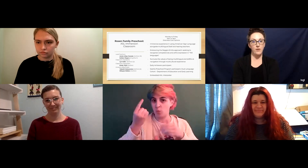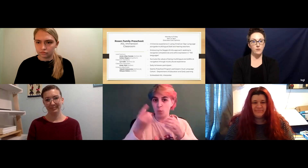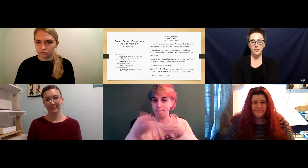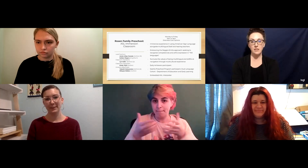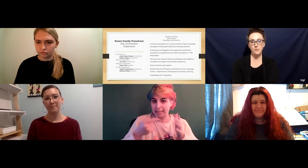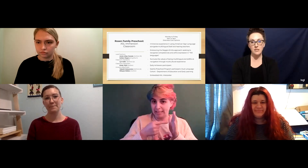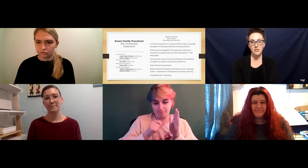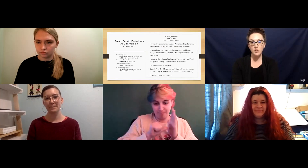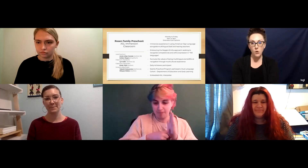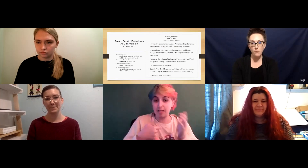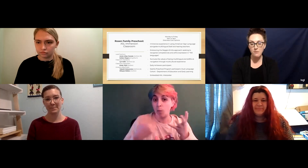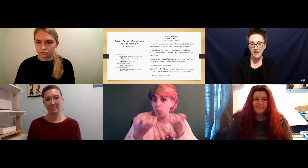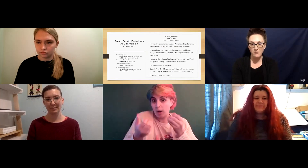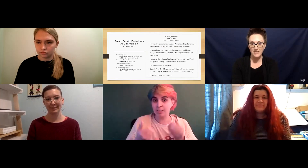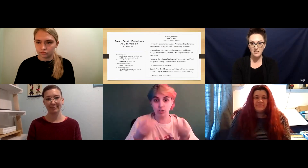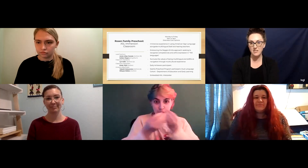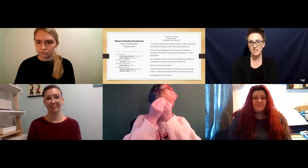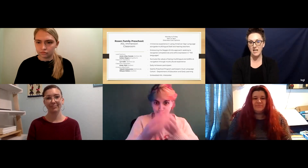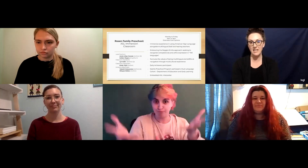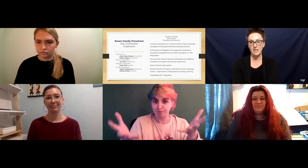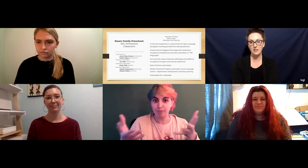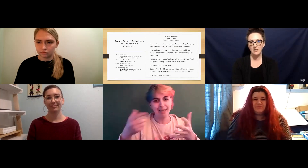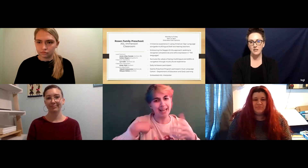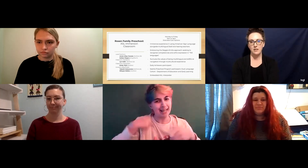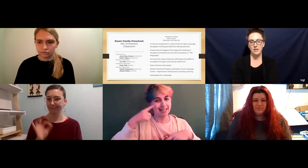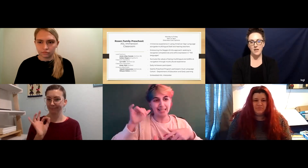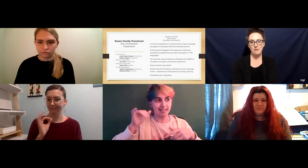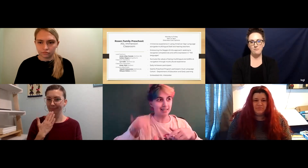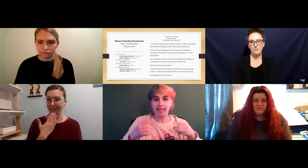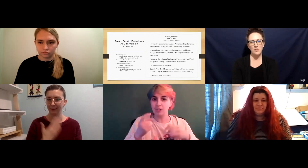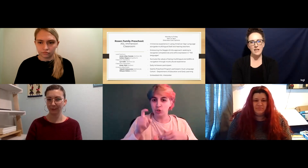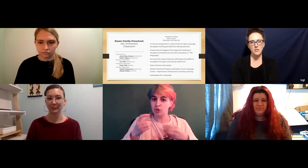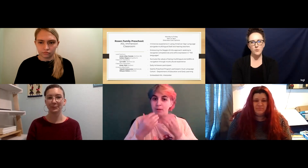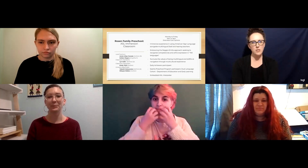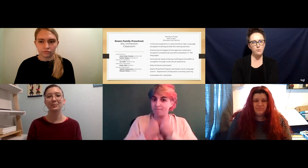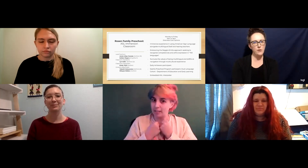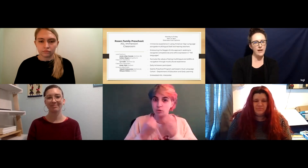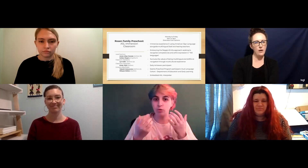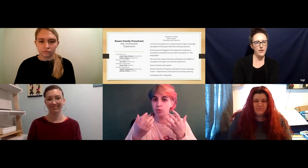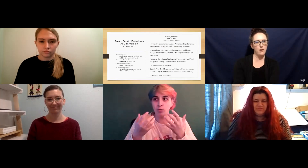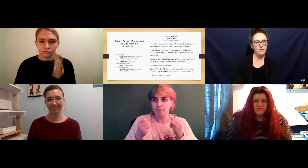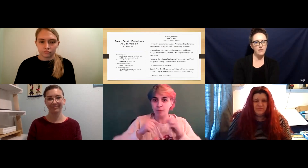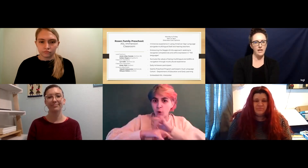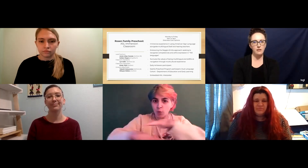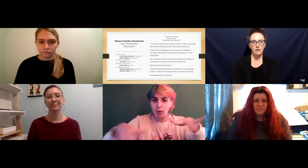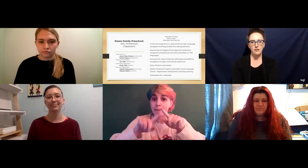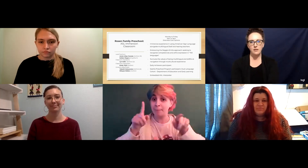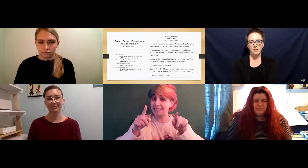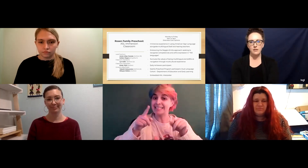Well, it's because there are so many benefits to signing. So yeah, I just wanted to put that out there,